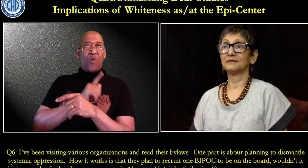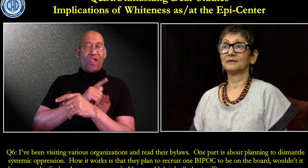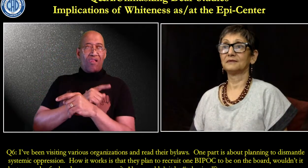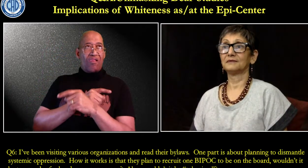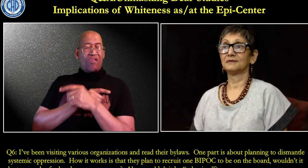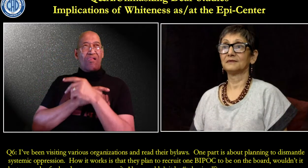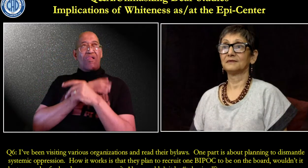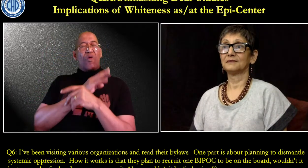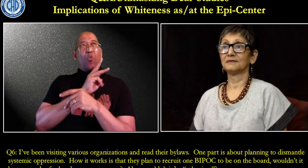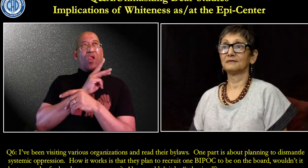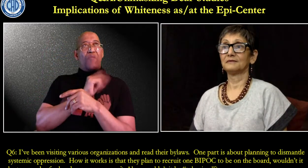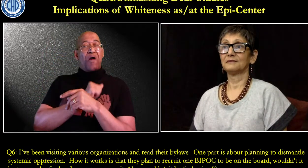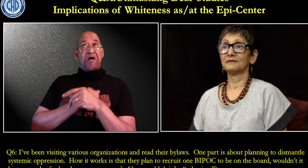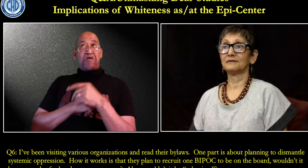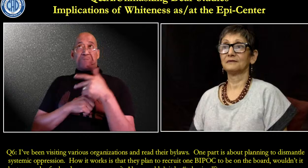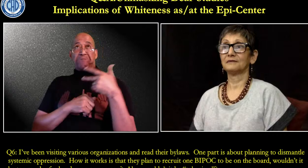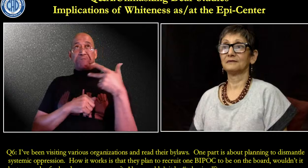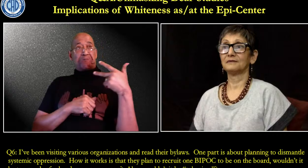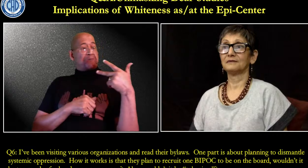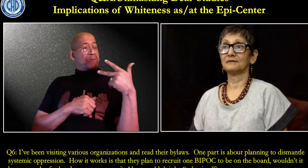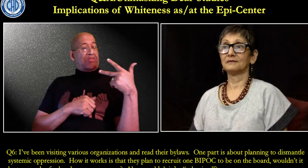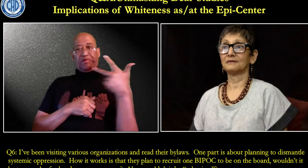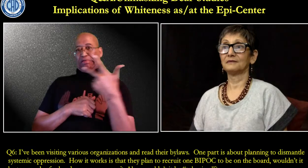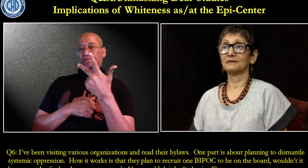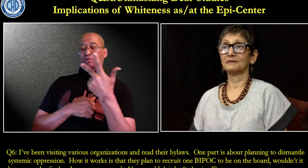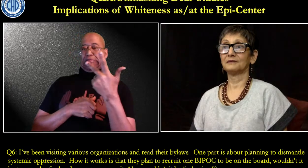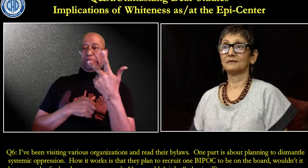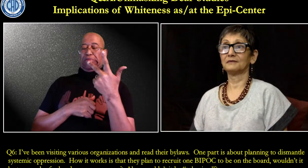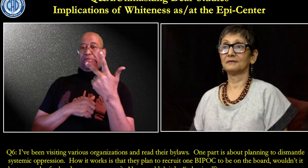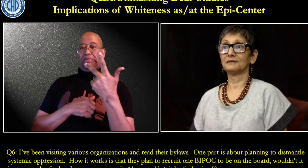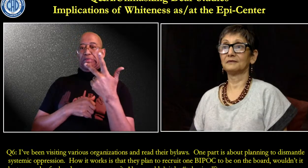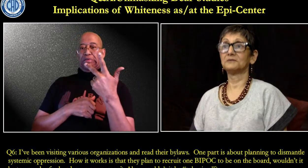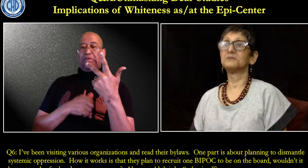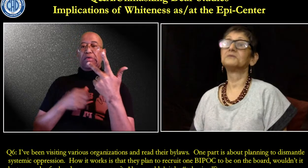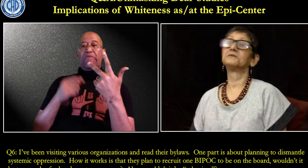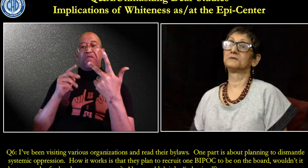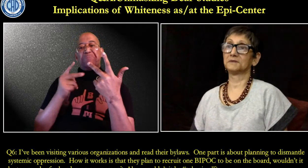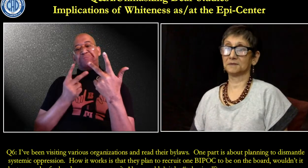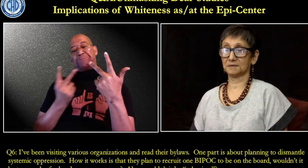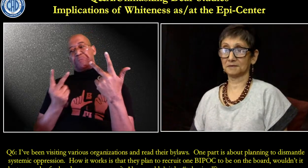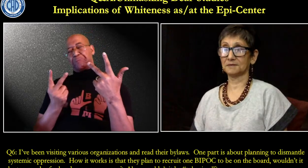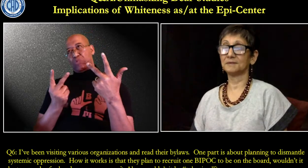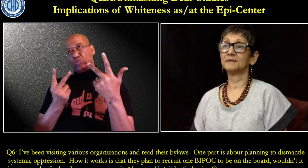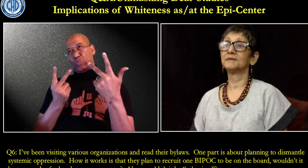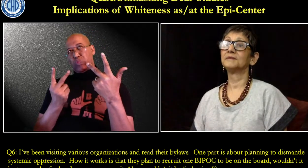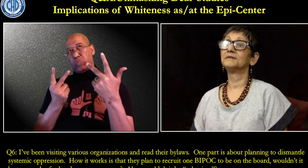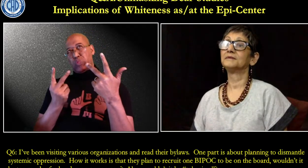Let's see, Glenn, let's see, Wilma, three.